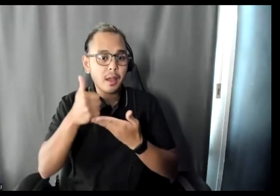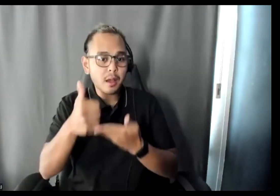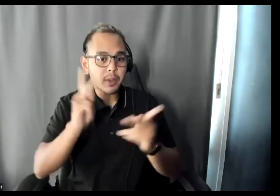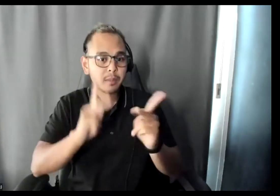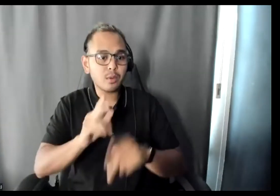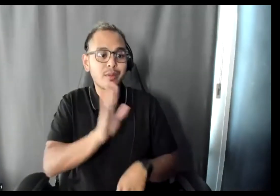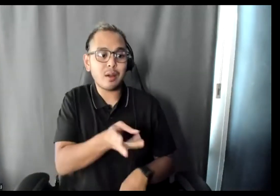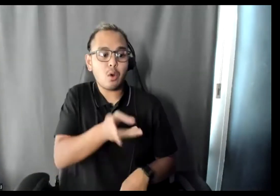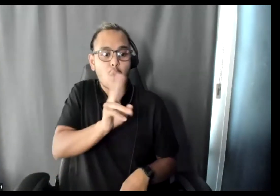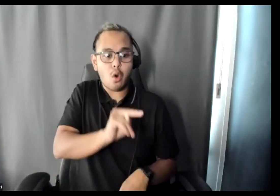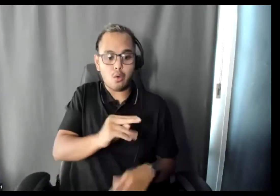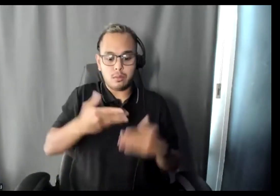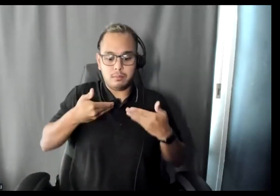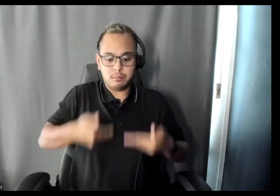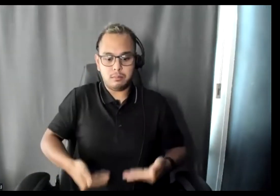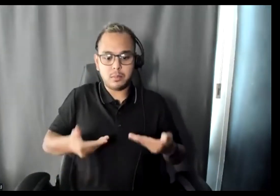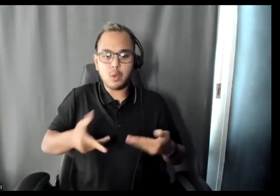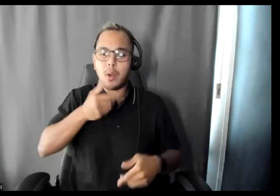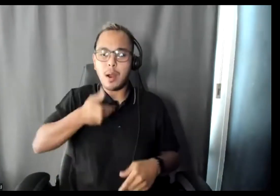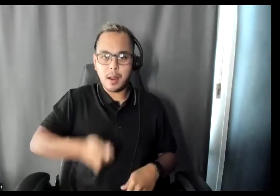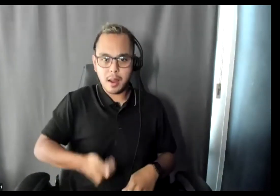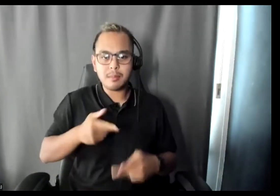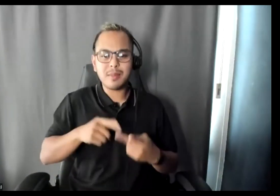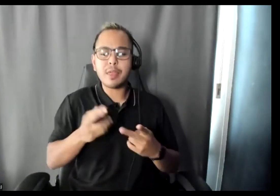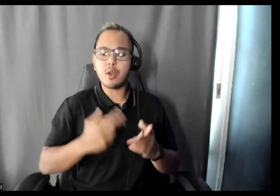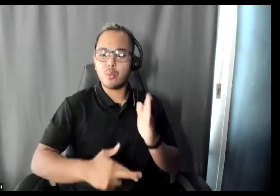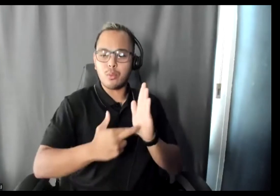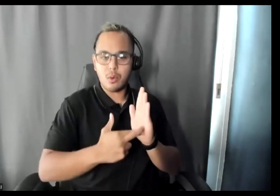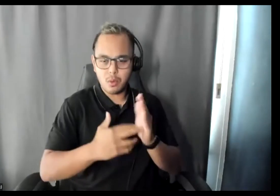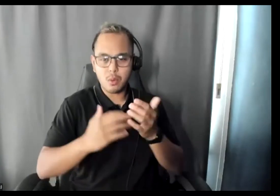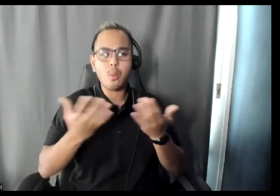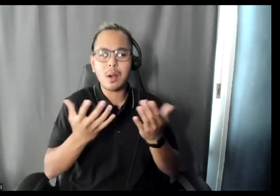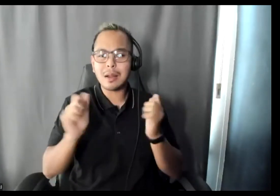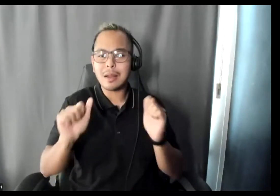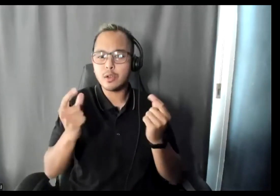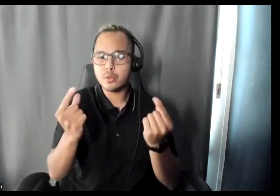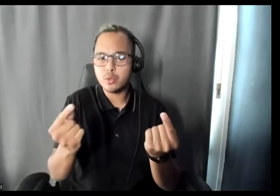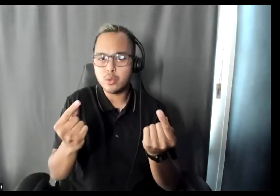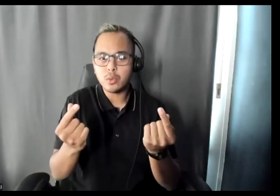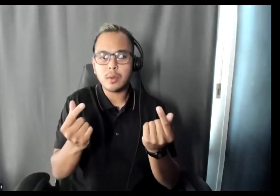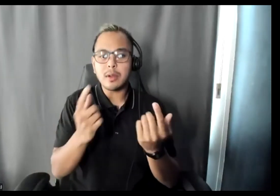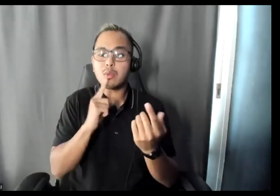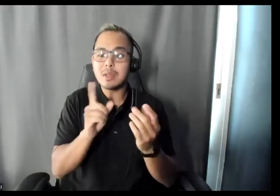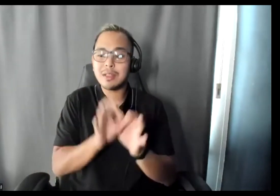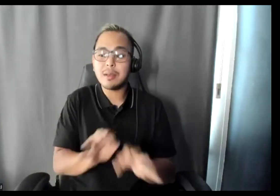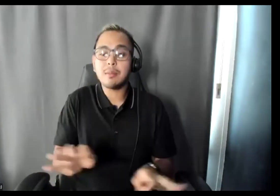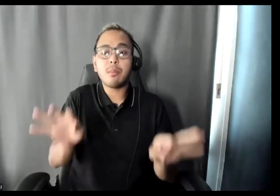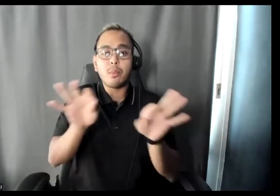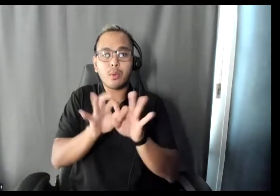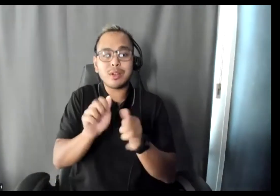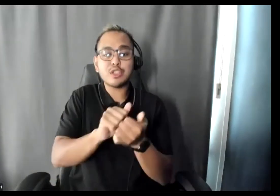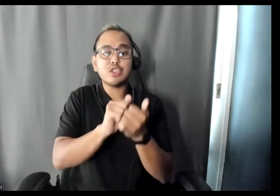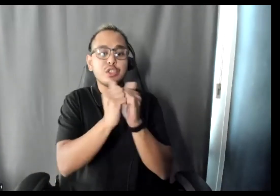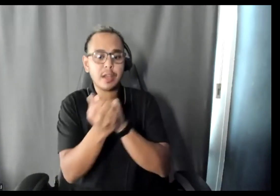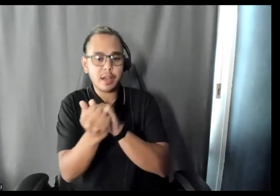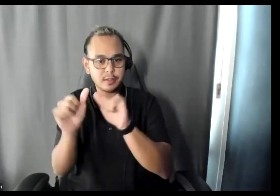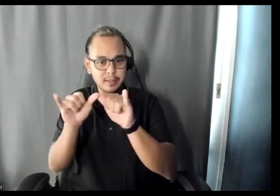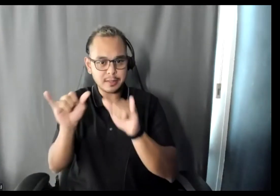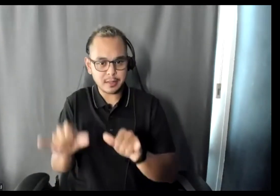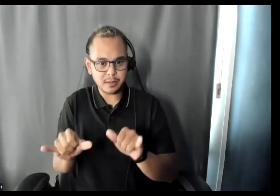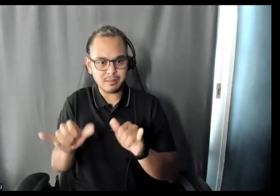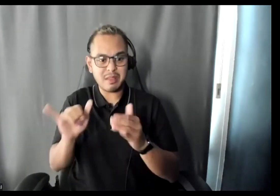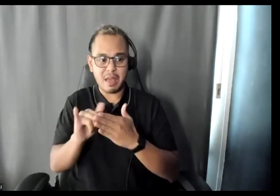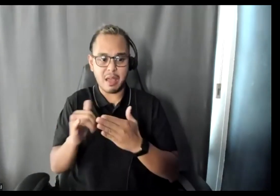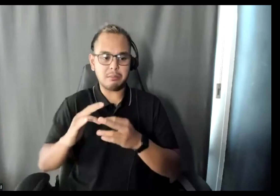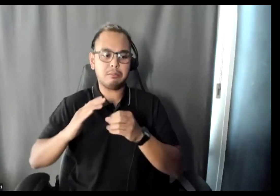their role in systems change. What can they do that will actually matter, that actually changes the systems that